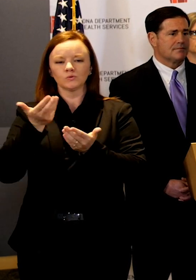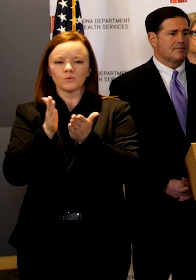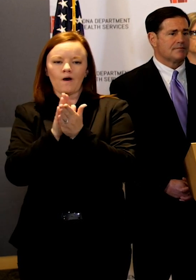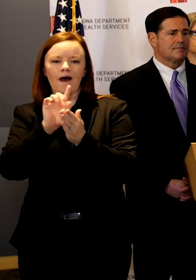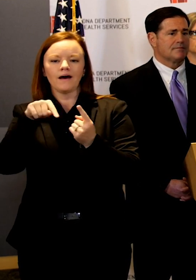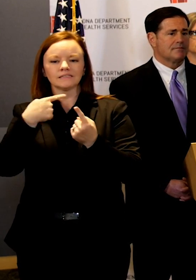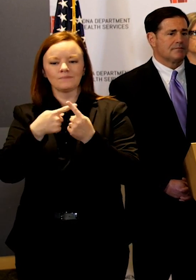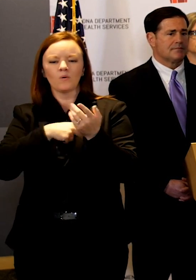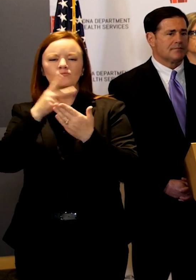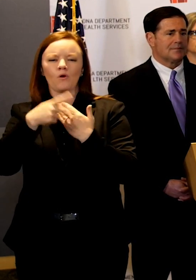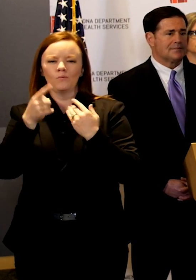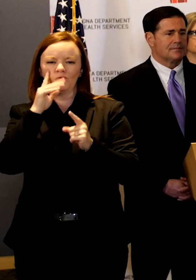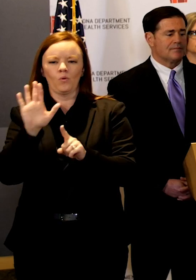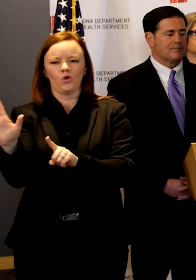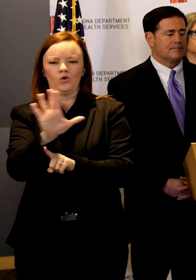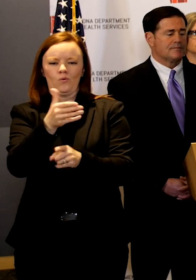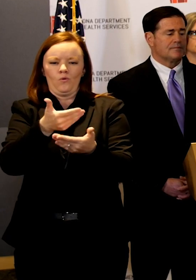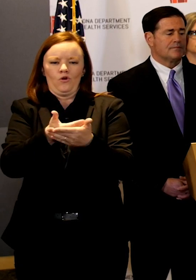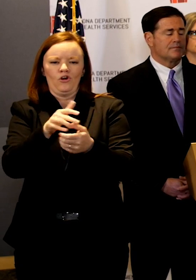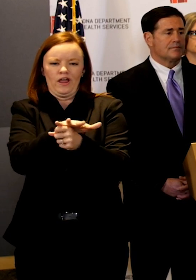programs offered in your area.